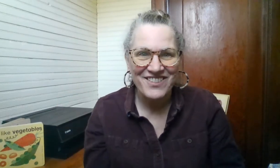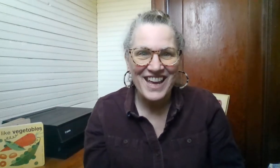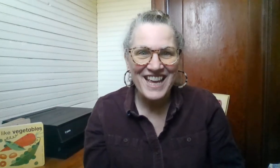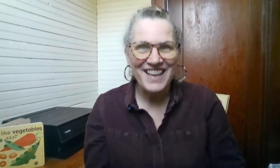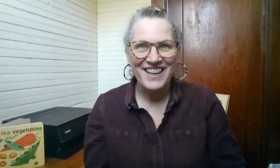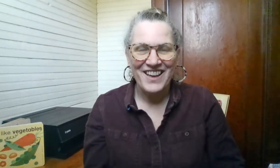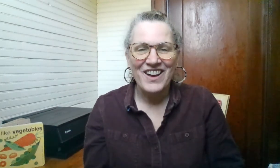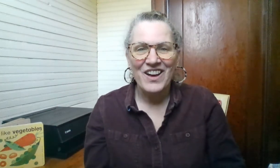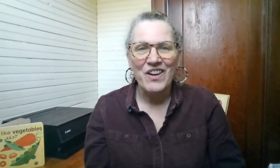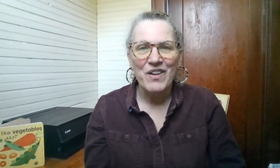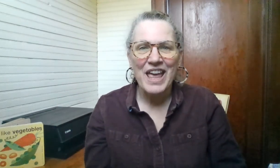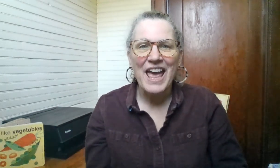You ready? Okay.